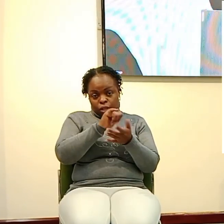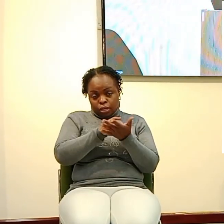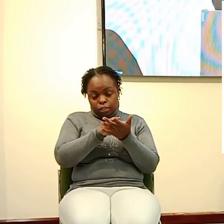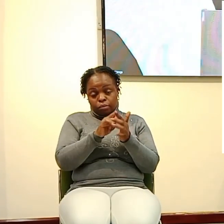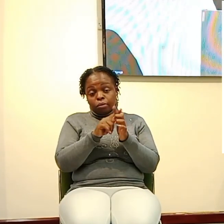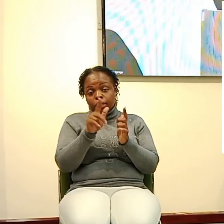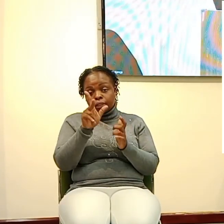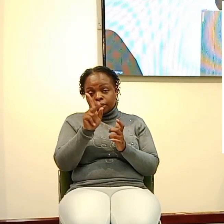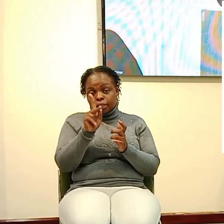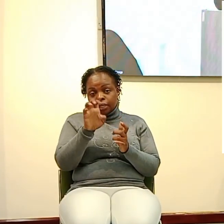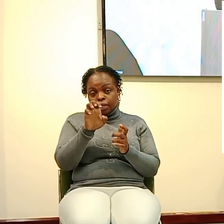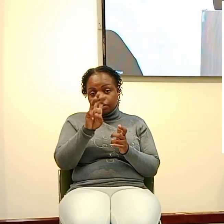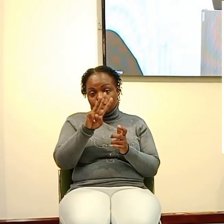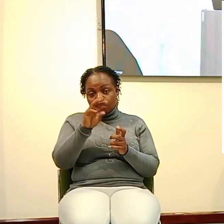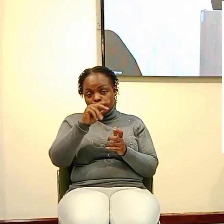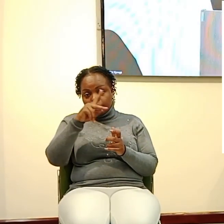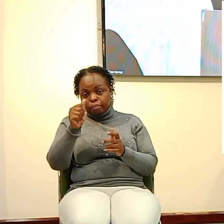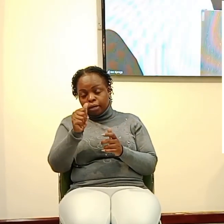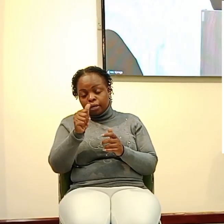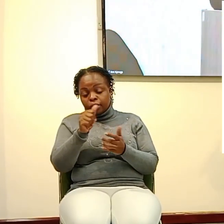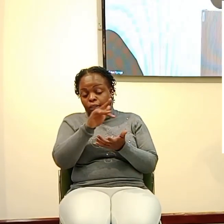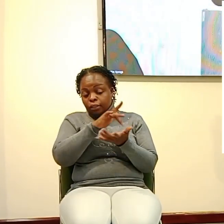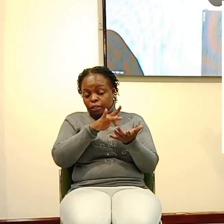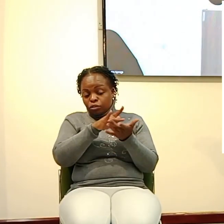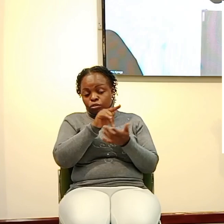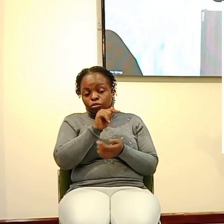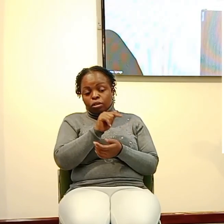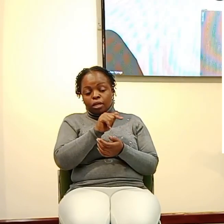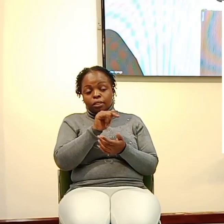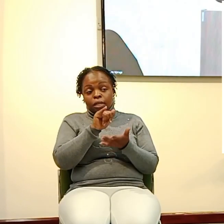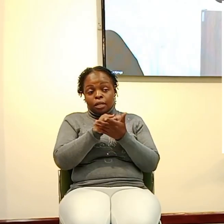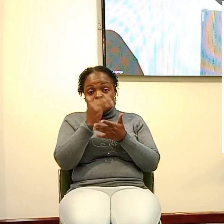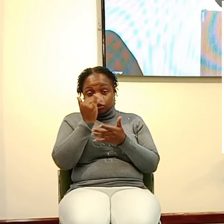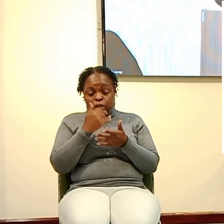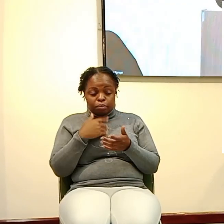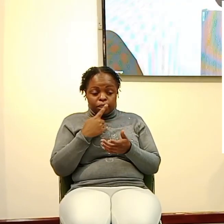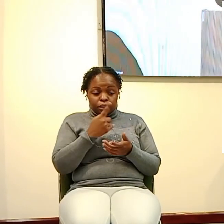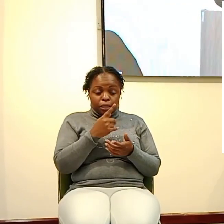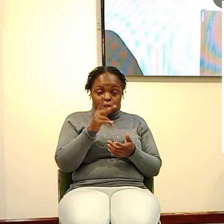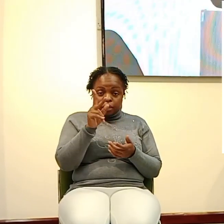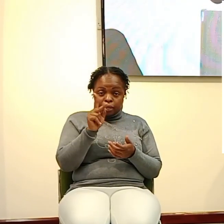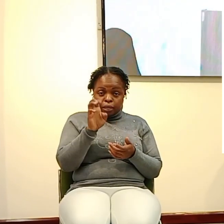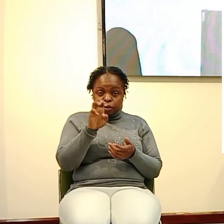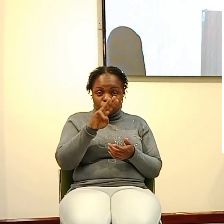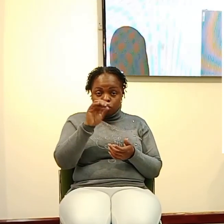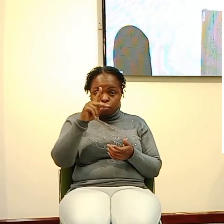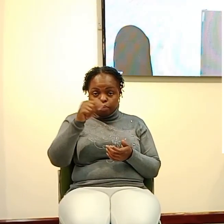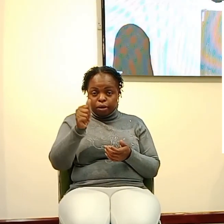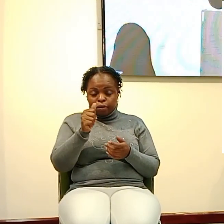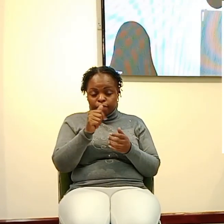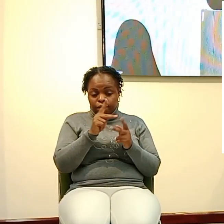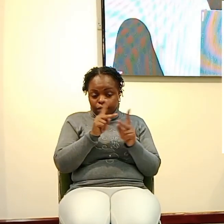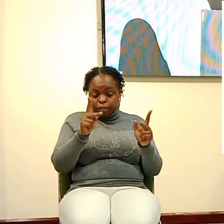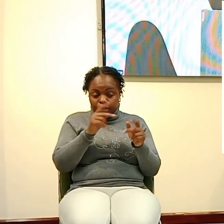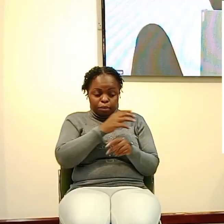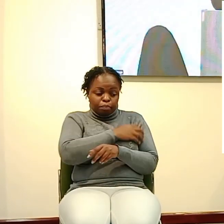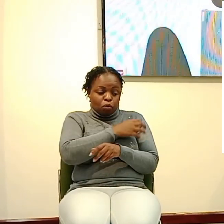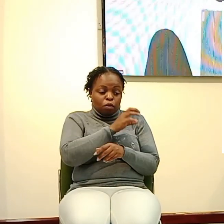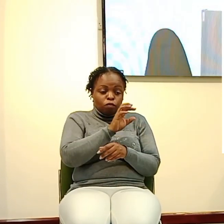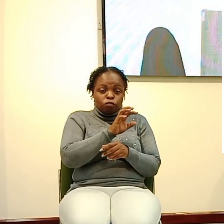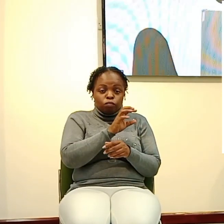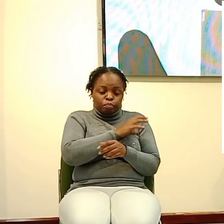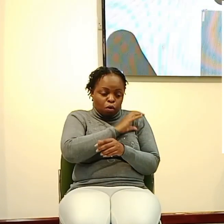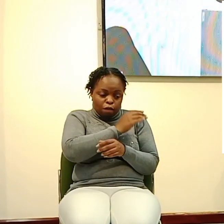KEWOPA would be central to that. And that's why I keep saying that KEWOPA is very powerful. every piece of legislation, whether it's